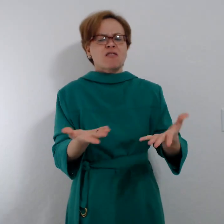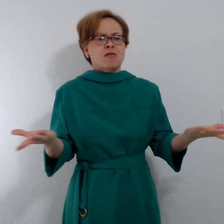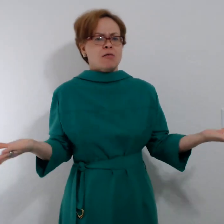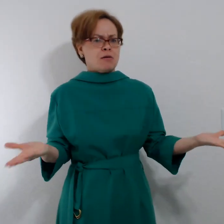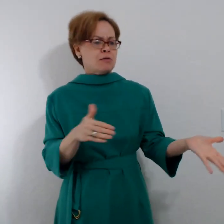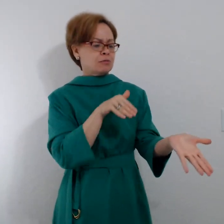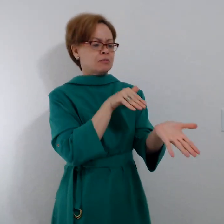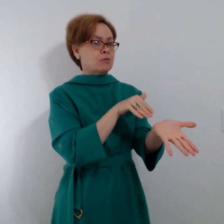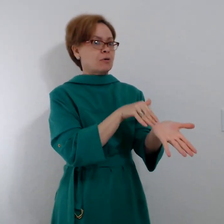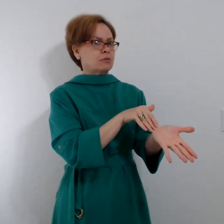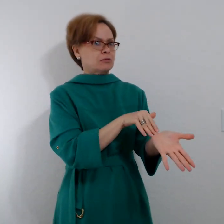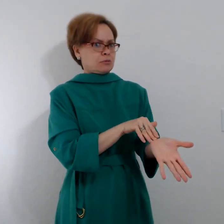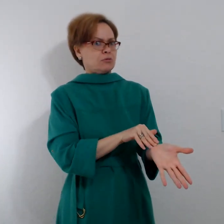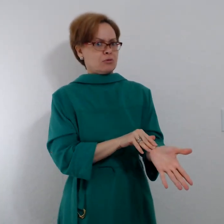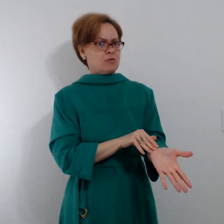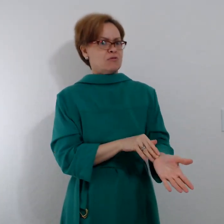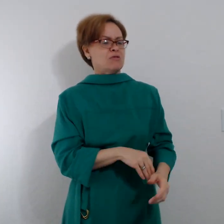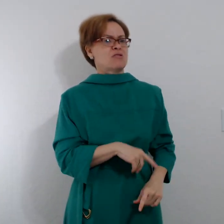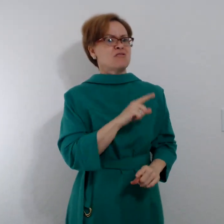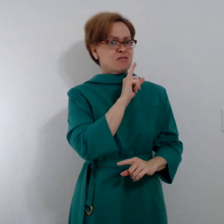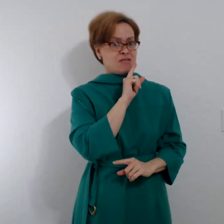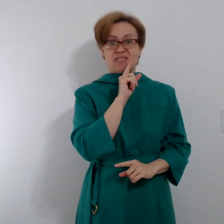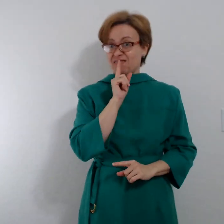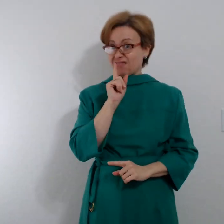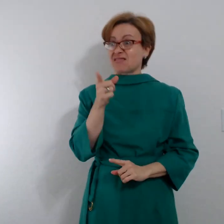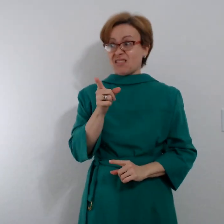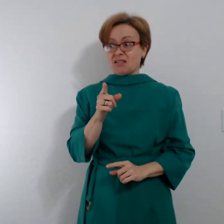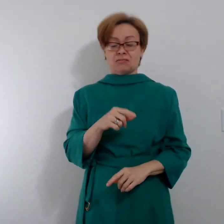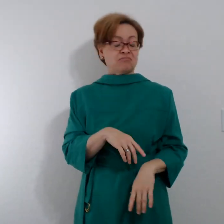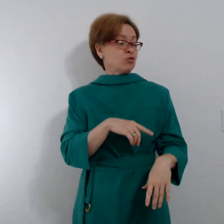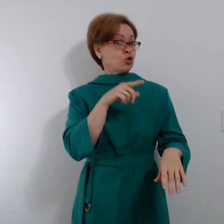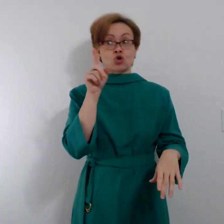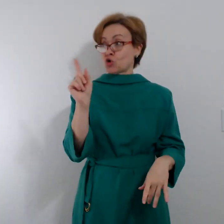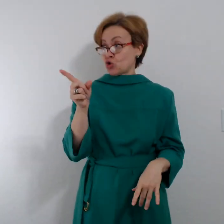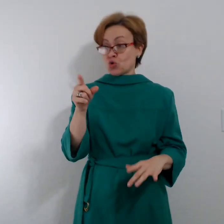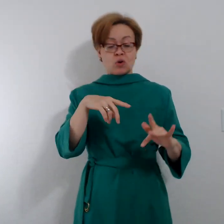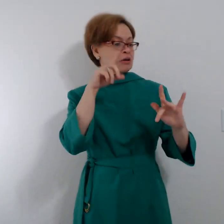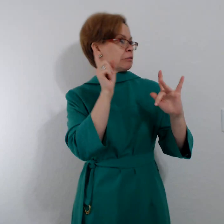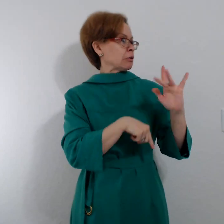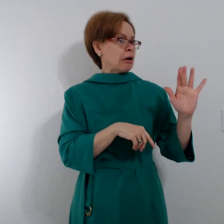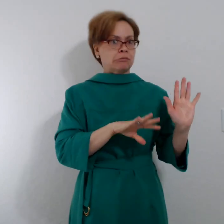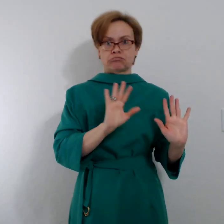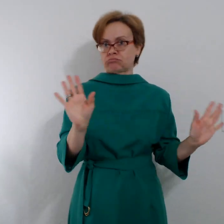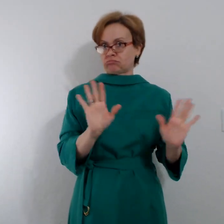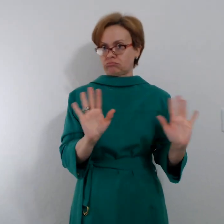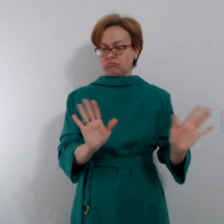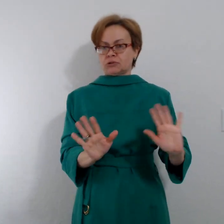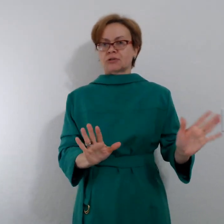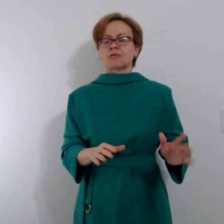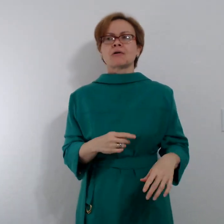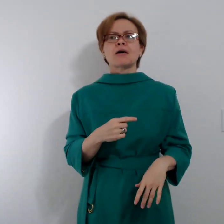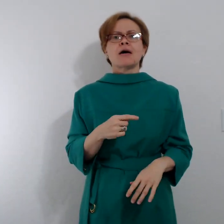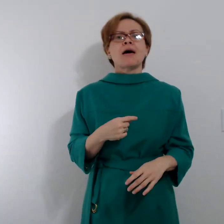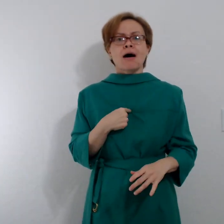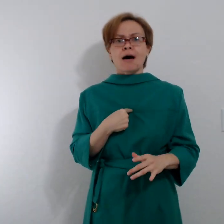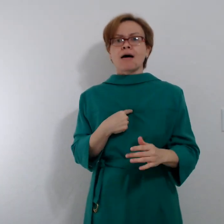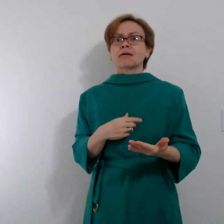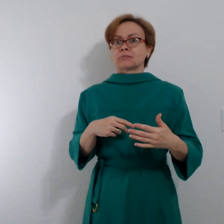was buried alive in New York City in a coffin, buried alive in a